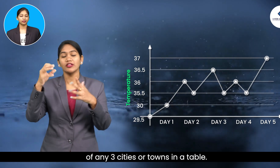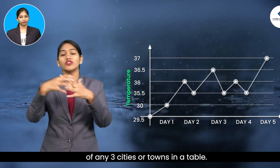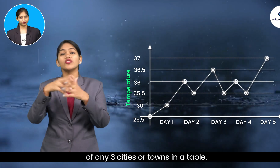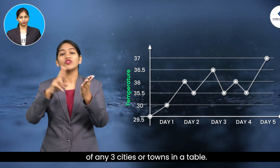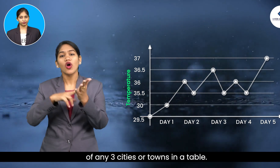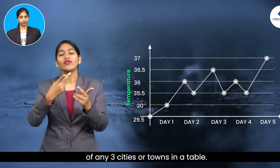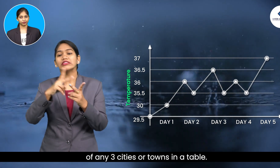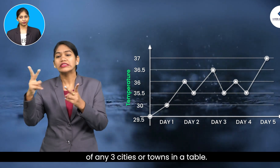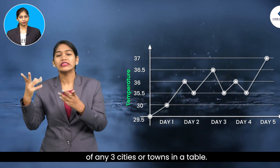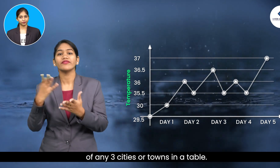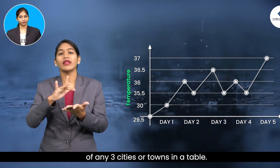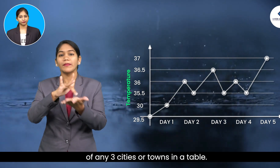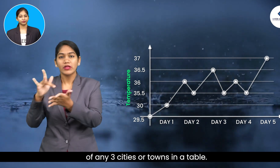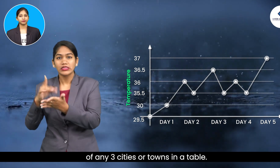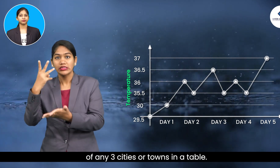table